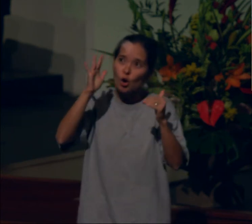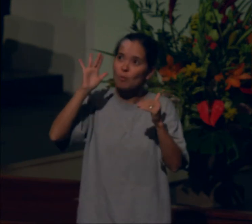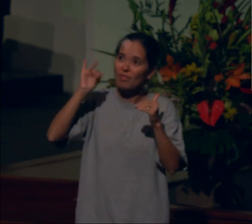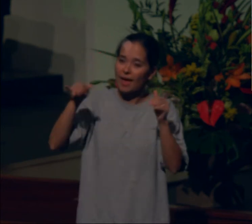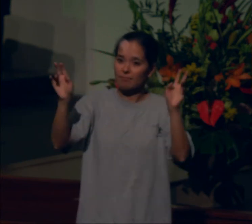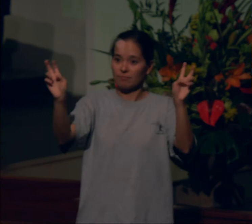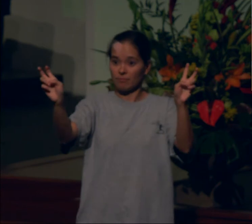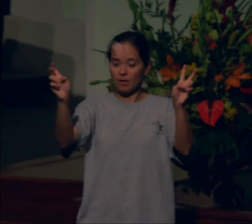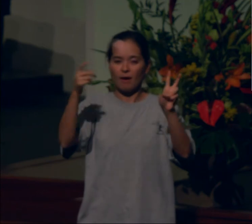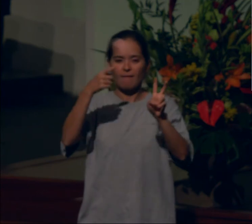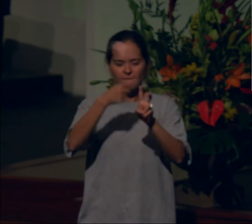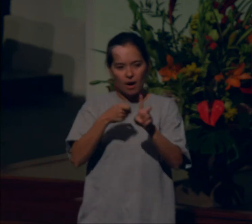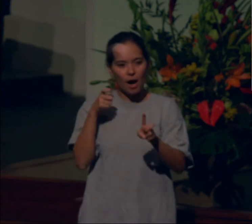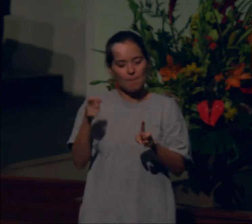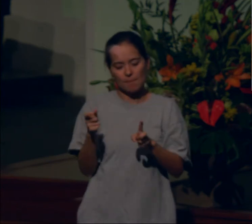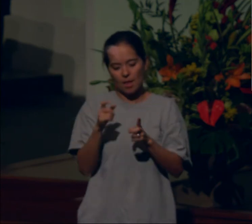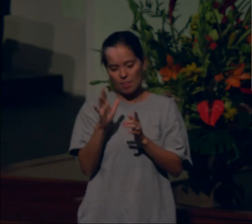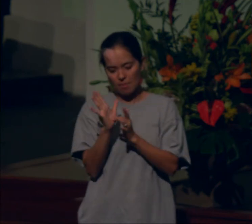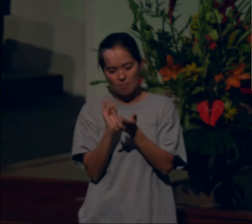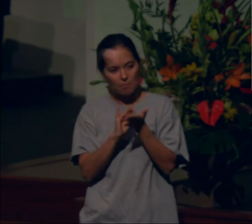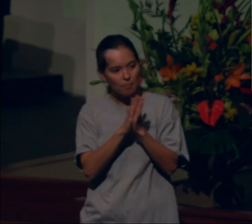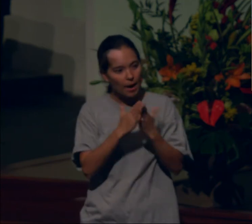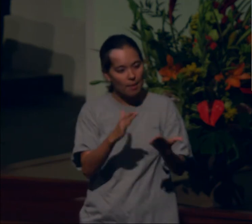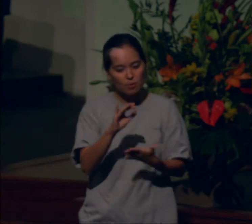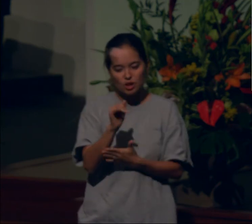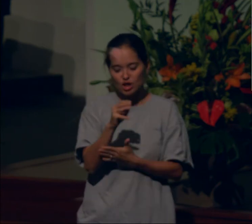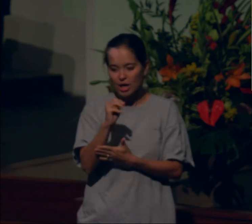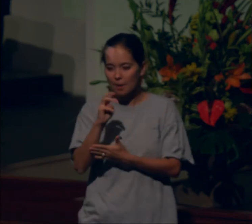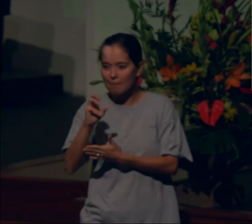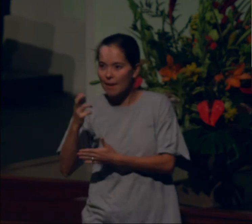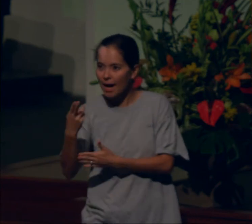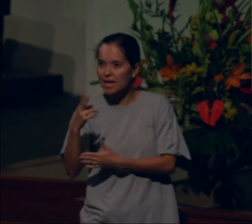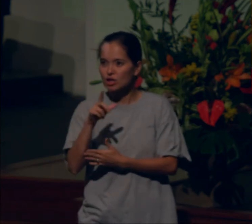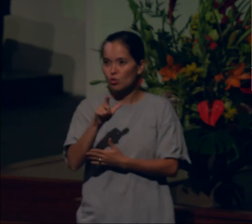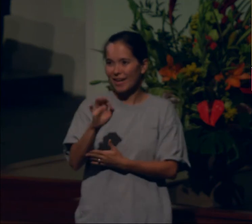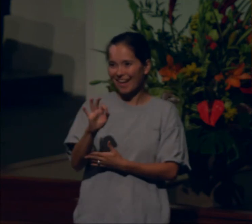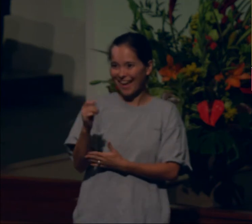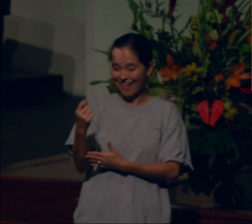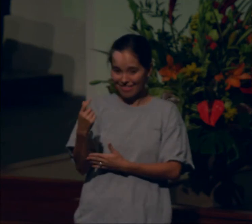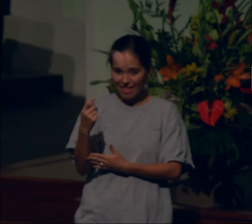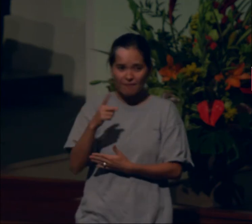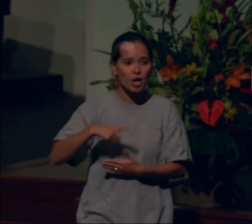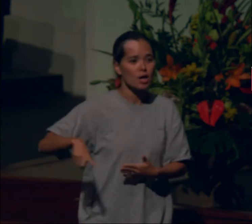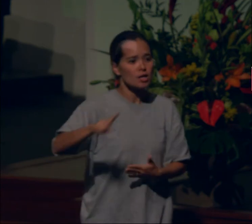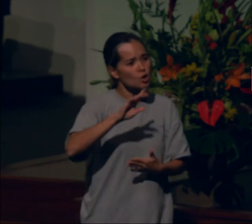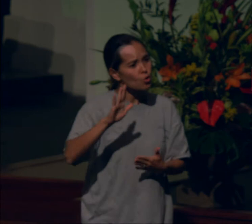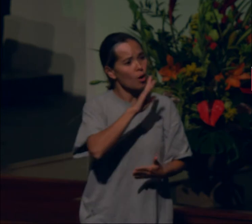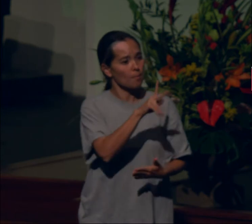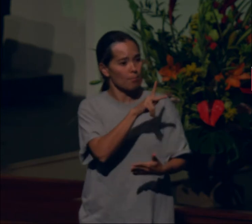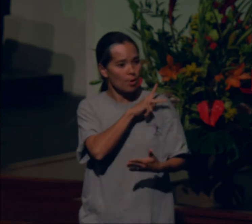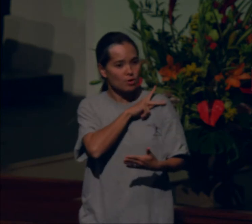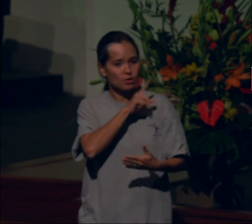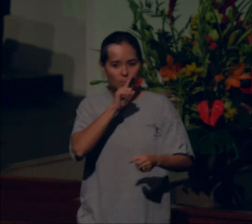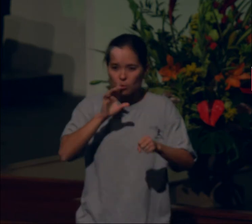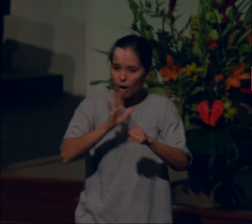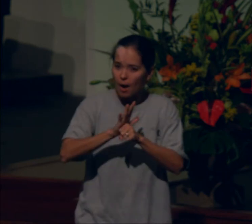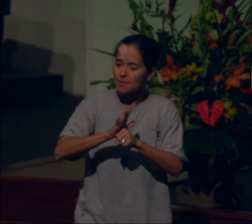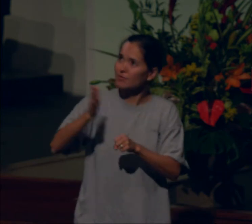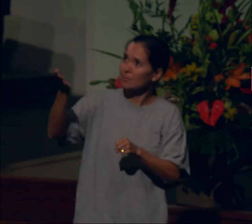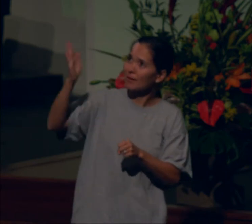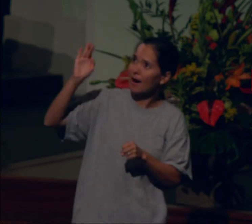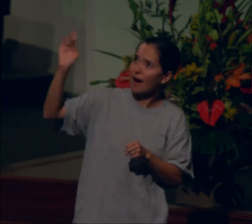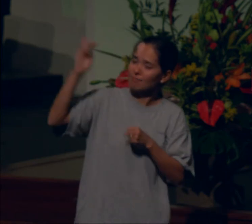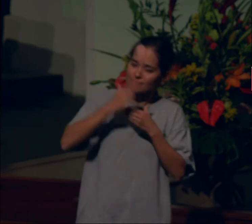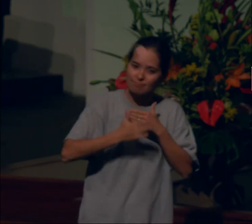from. Jeremiah chapter 29, I'd like for us to read this together because this is your personal word from this day